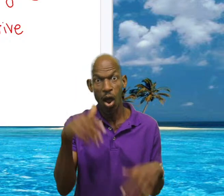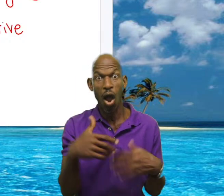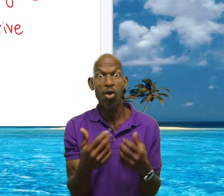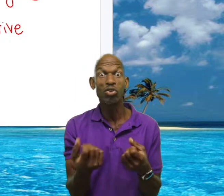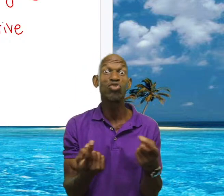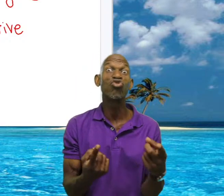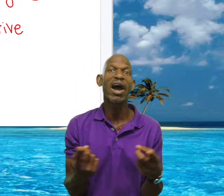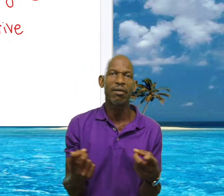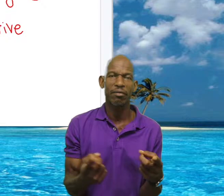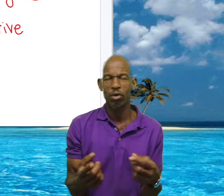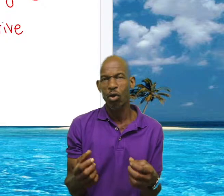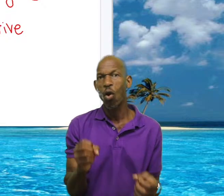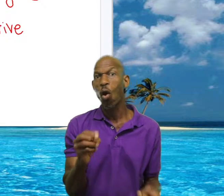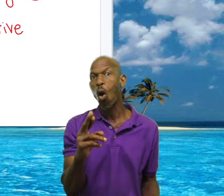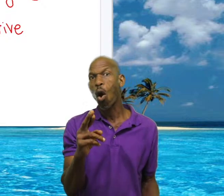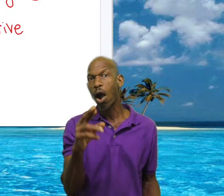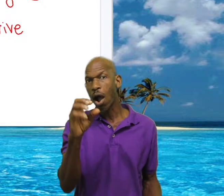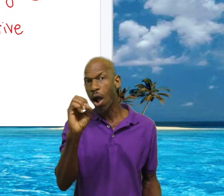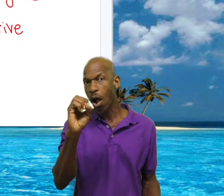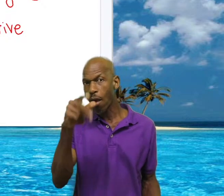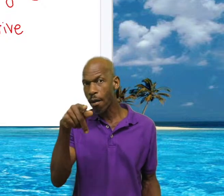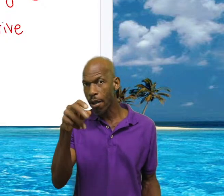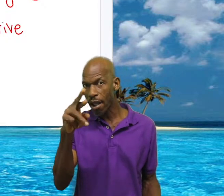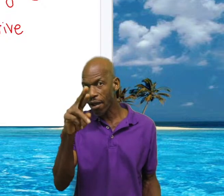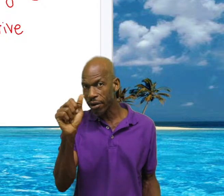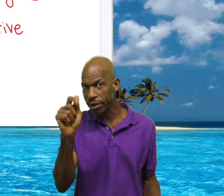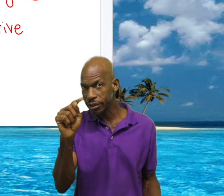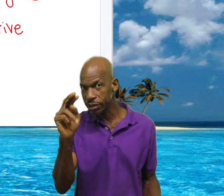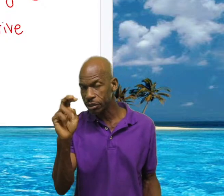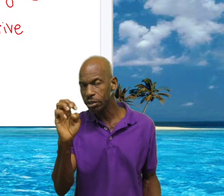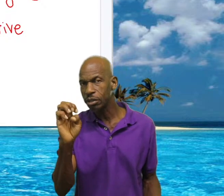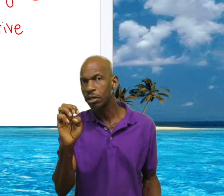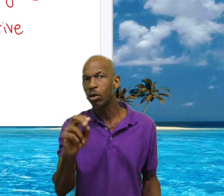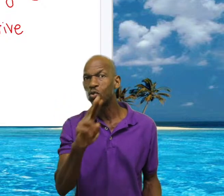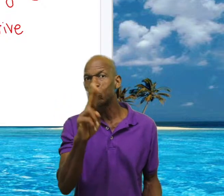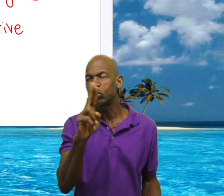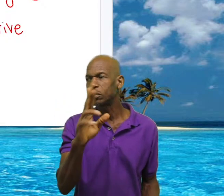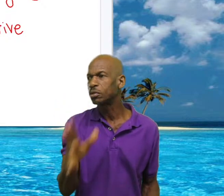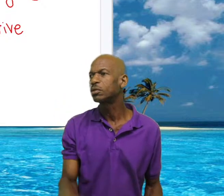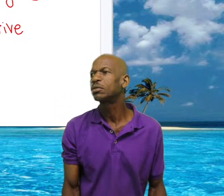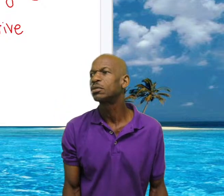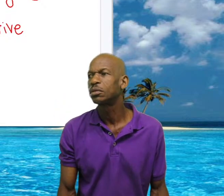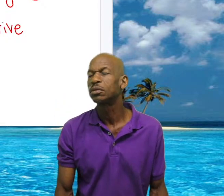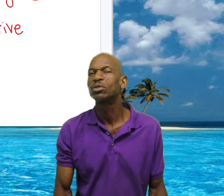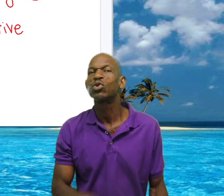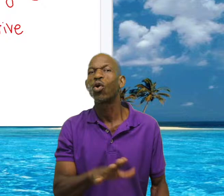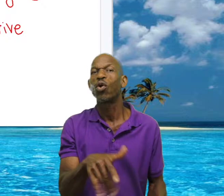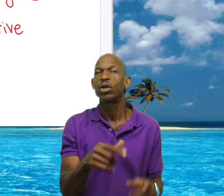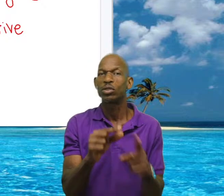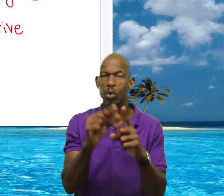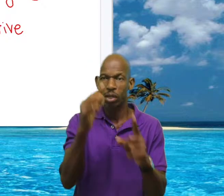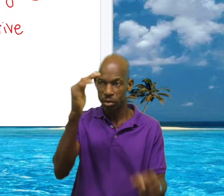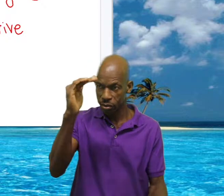car. All right? So these words are words that we will